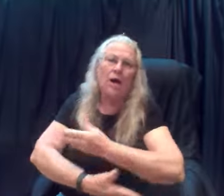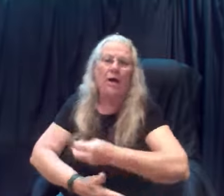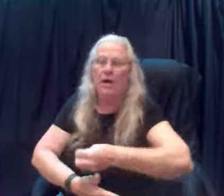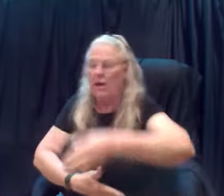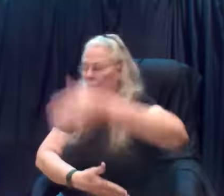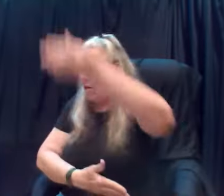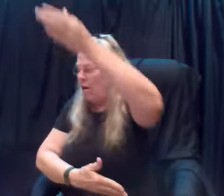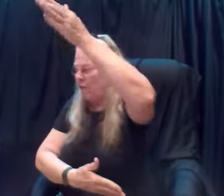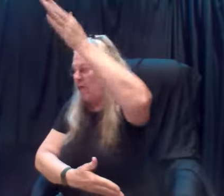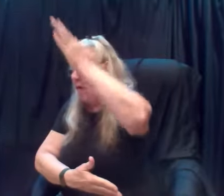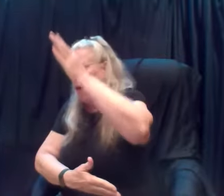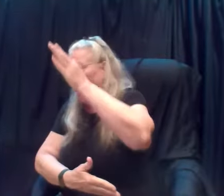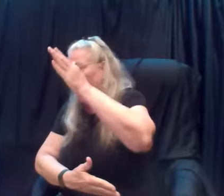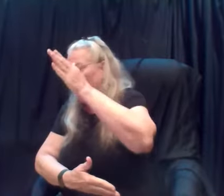Son of God